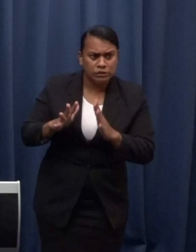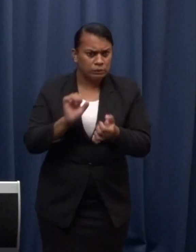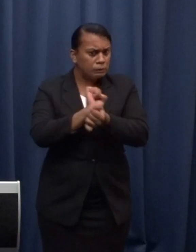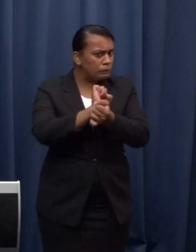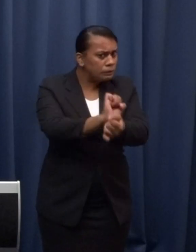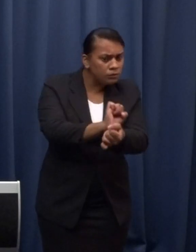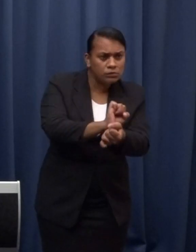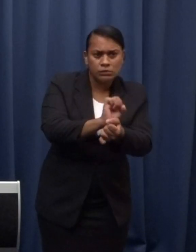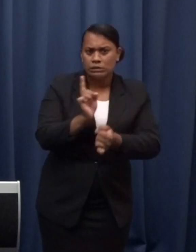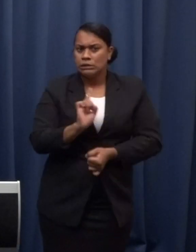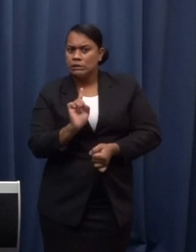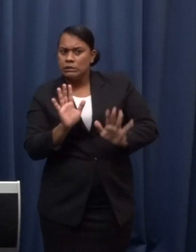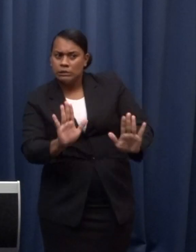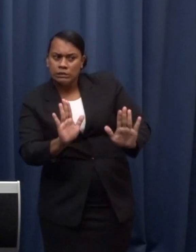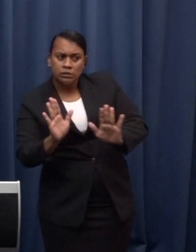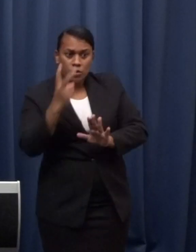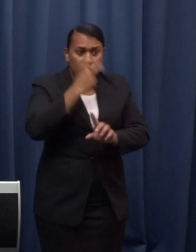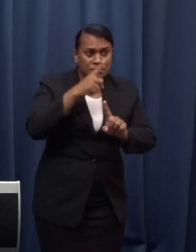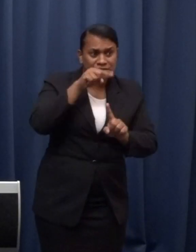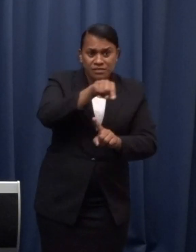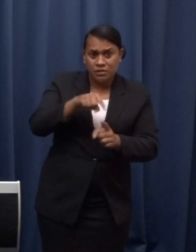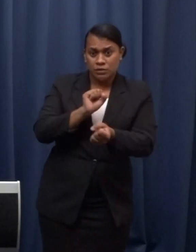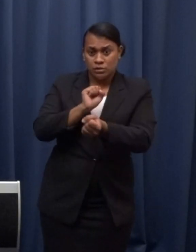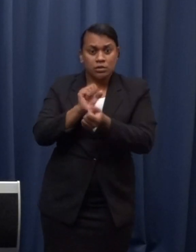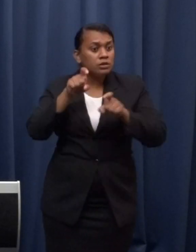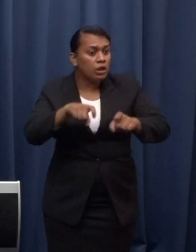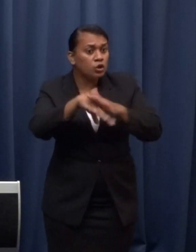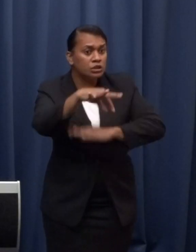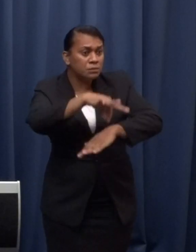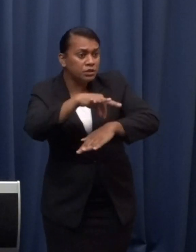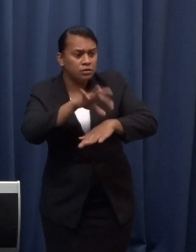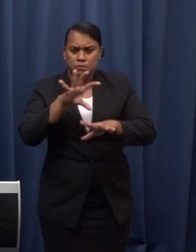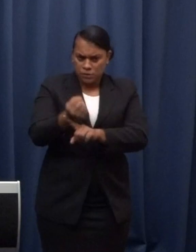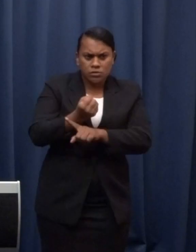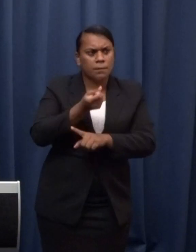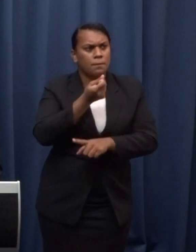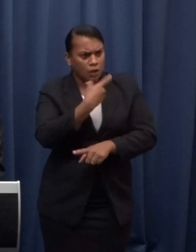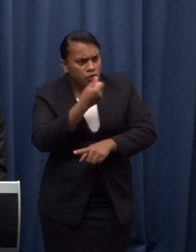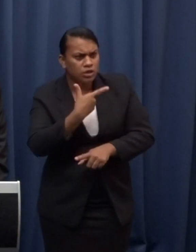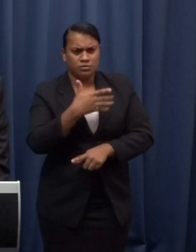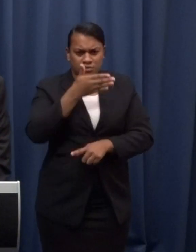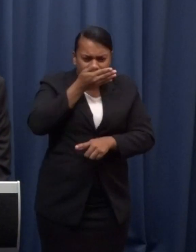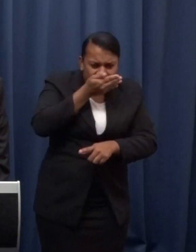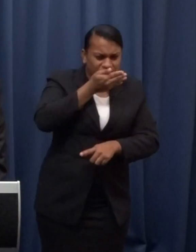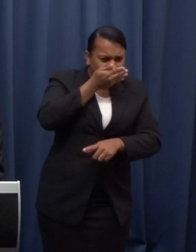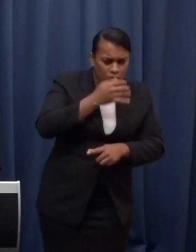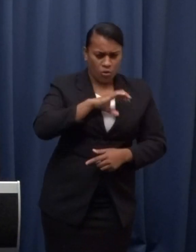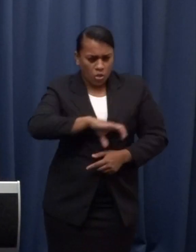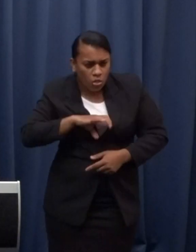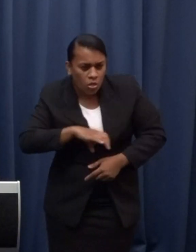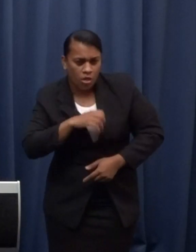in hospitals. We must sneeze or cough into our elbow or a tissue, which should be immediately